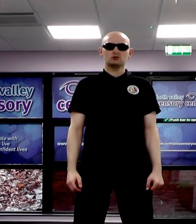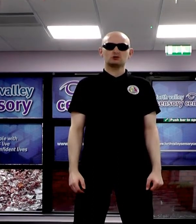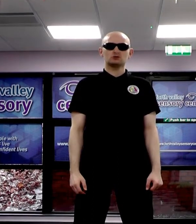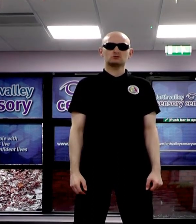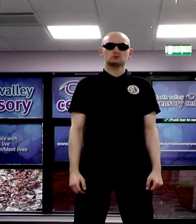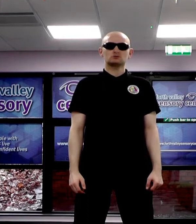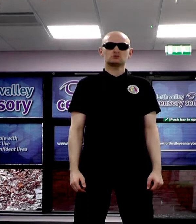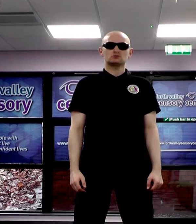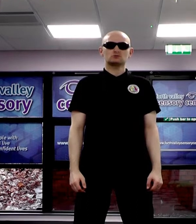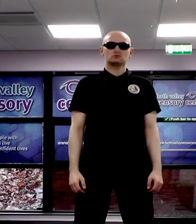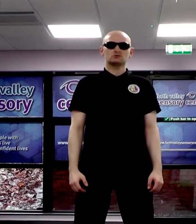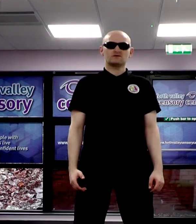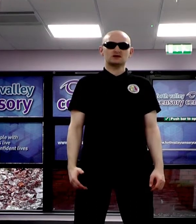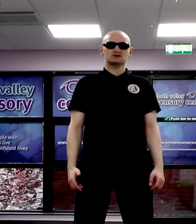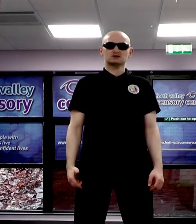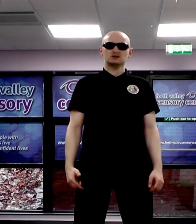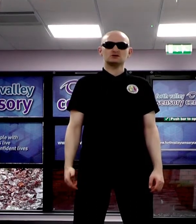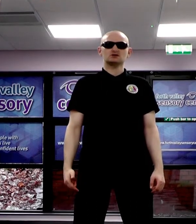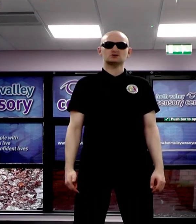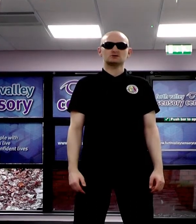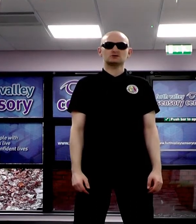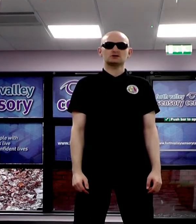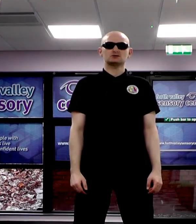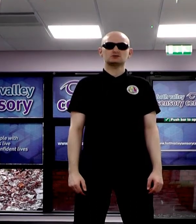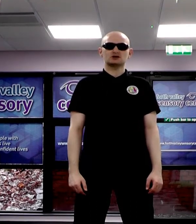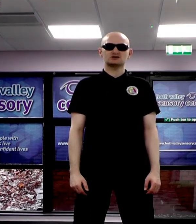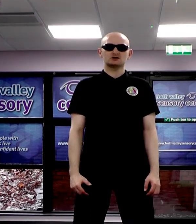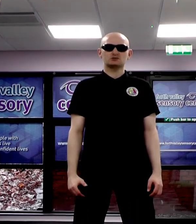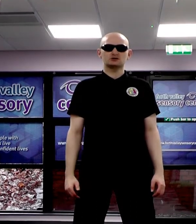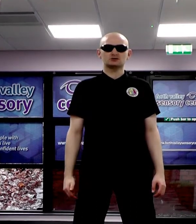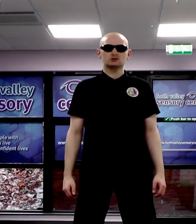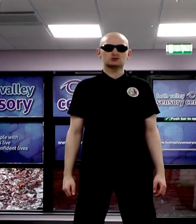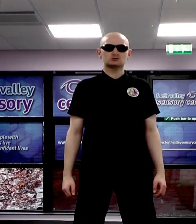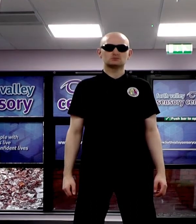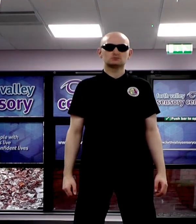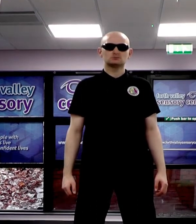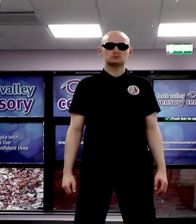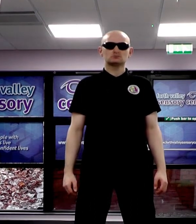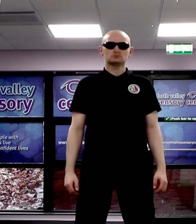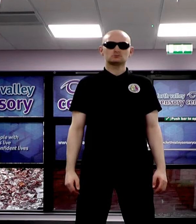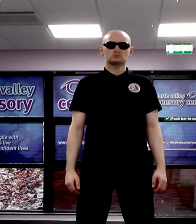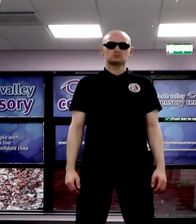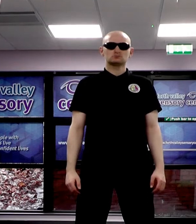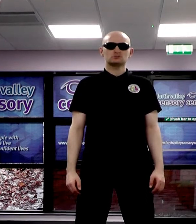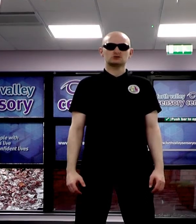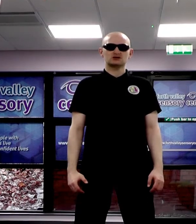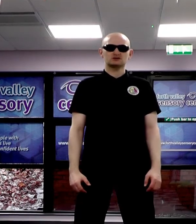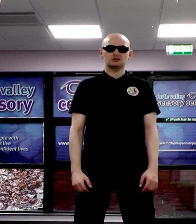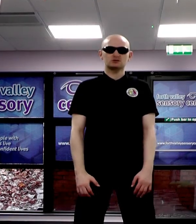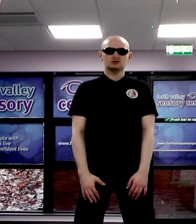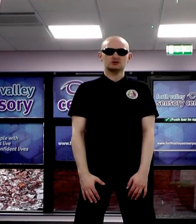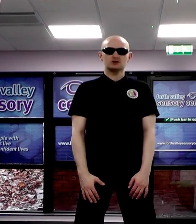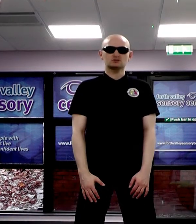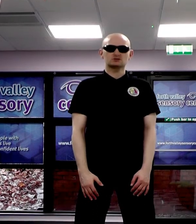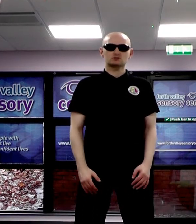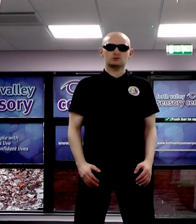block of this series we did transfer the weight on your toes. And transfer the weight on your heels, and we're